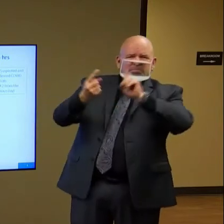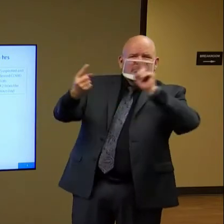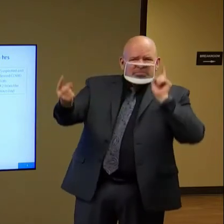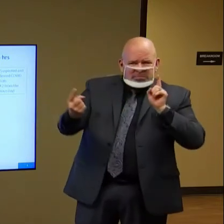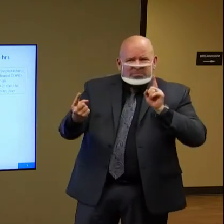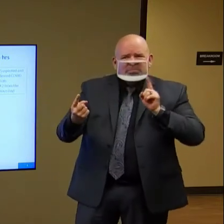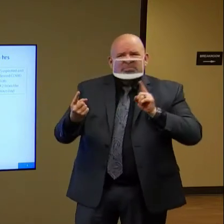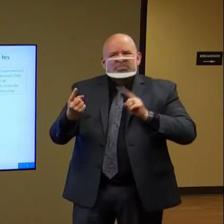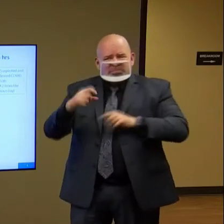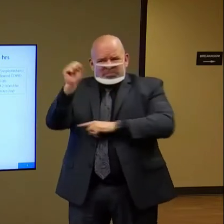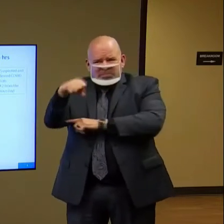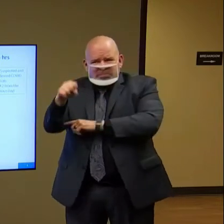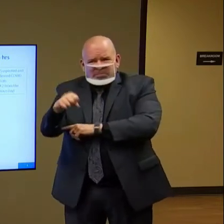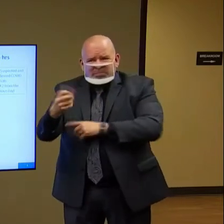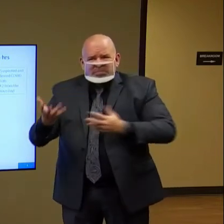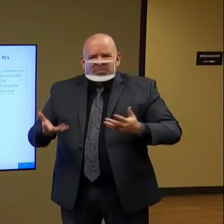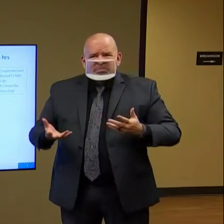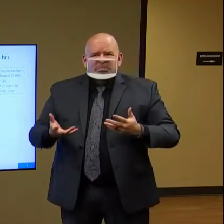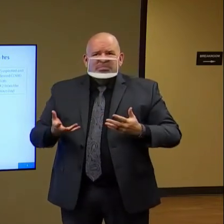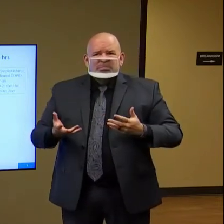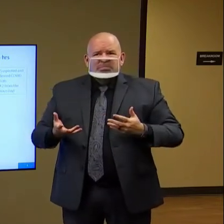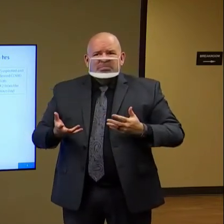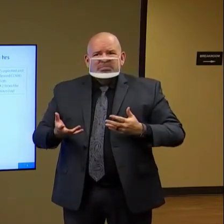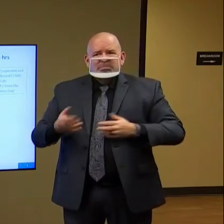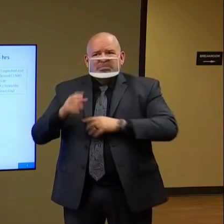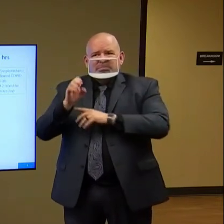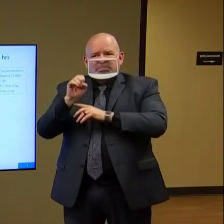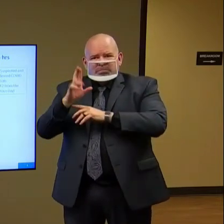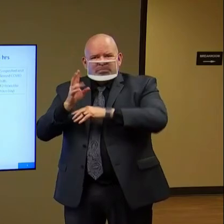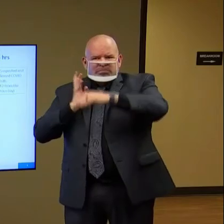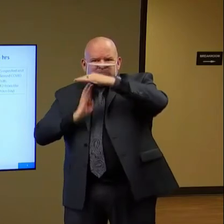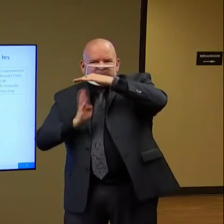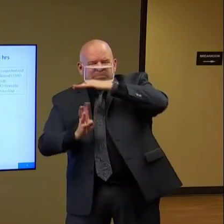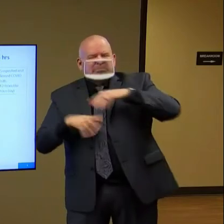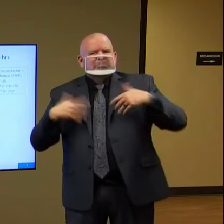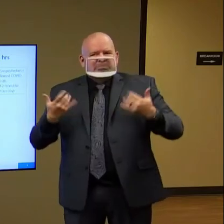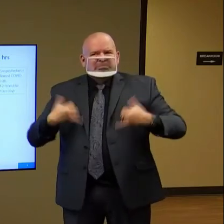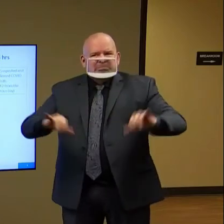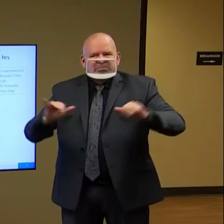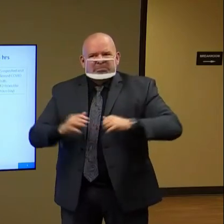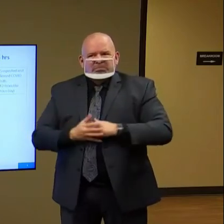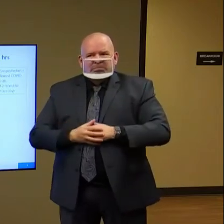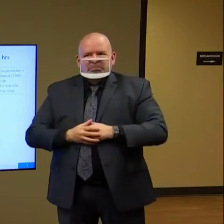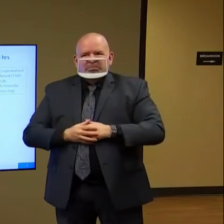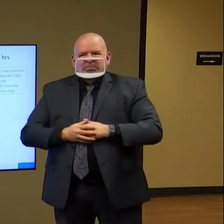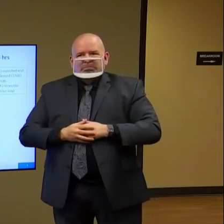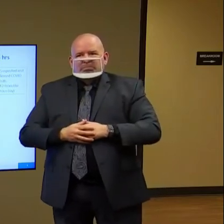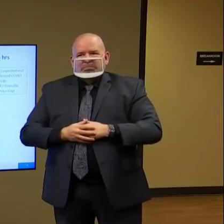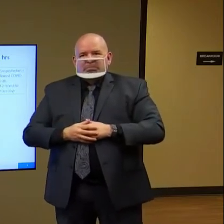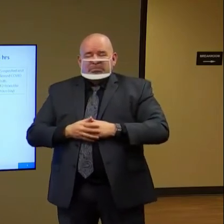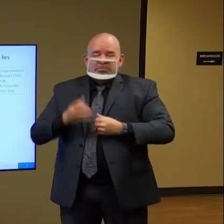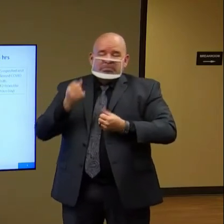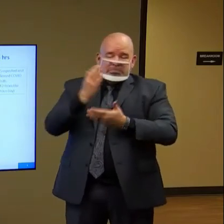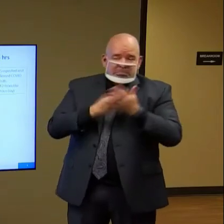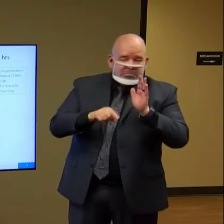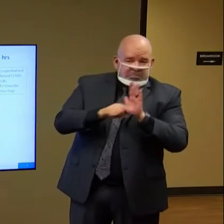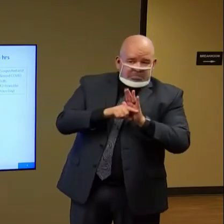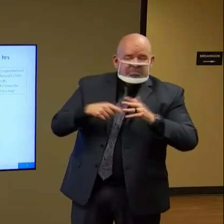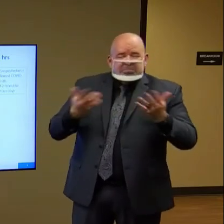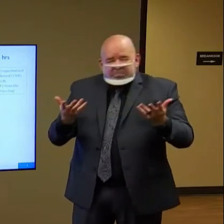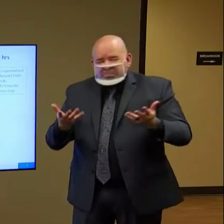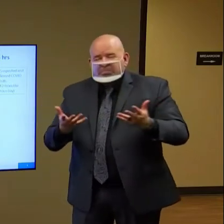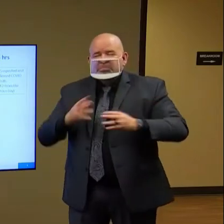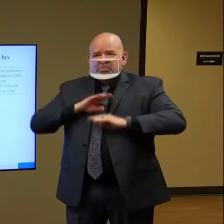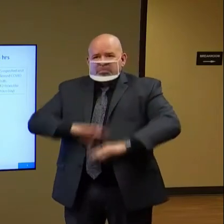so we saw a slight flattening out rather than the big increases. But the problem is we're really still at